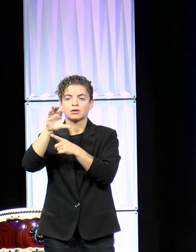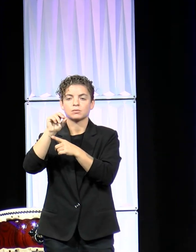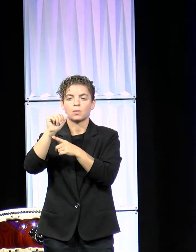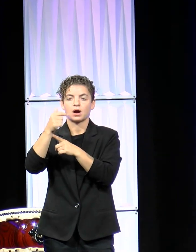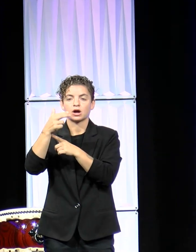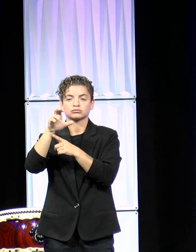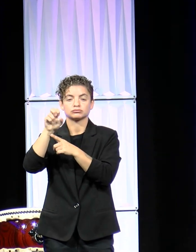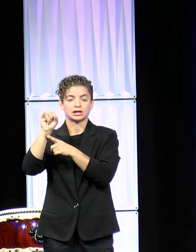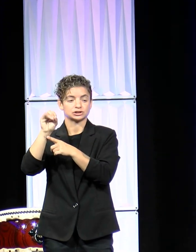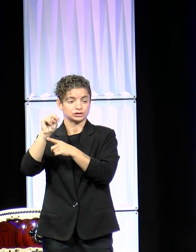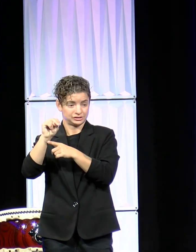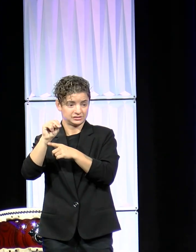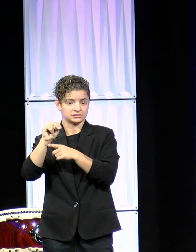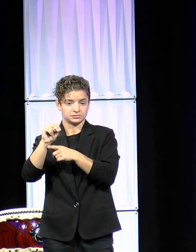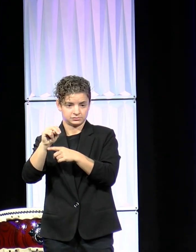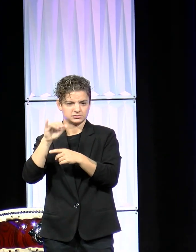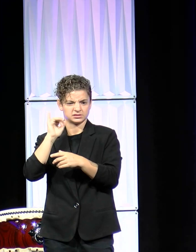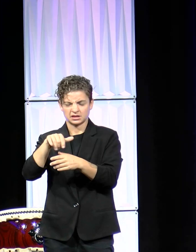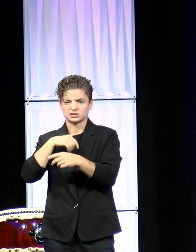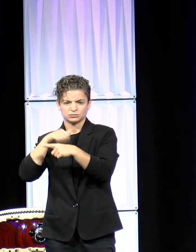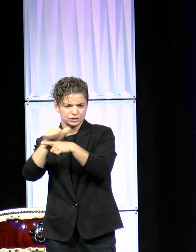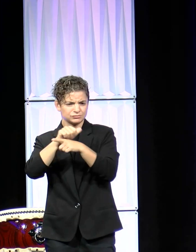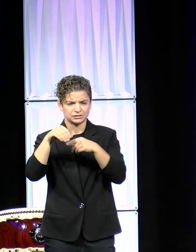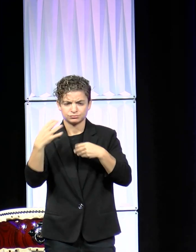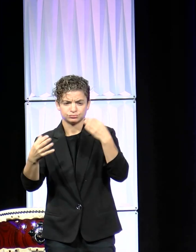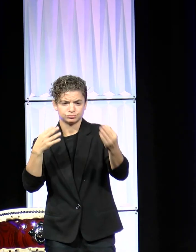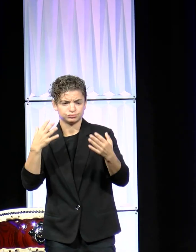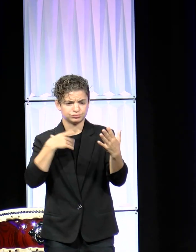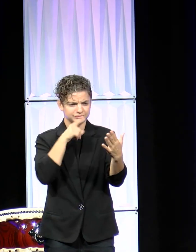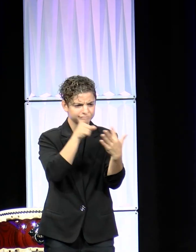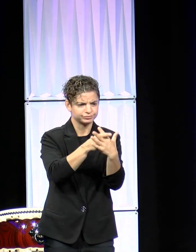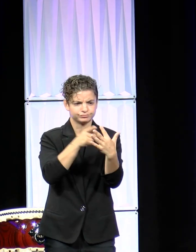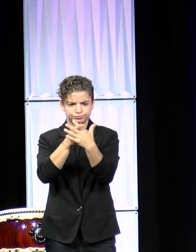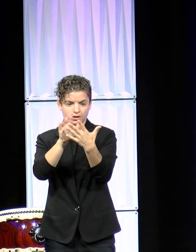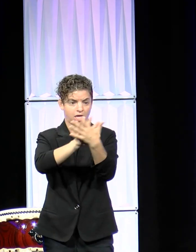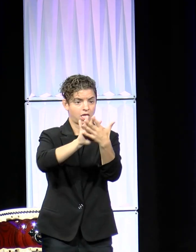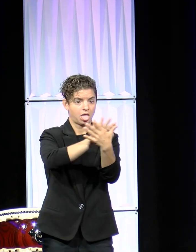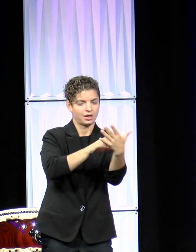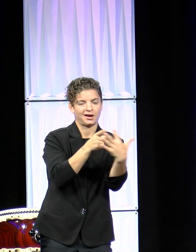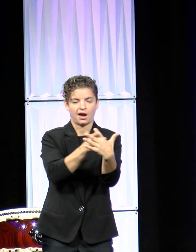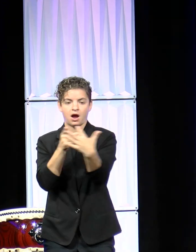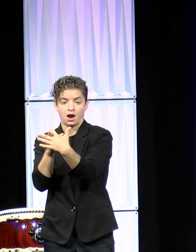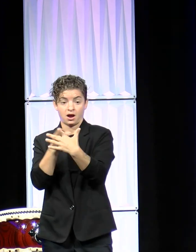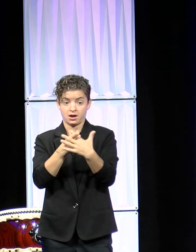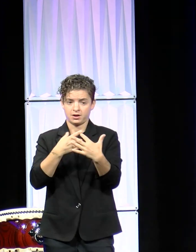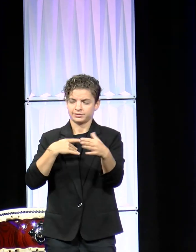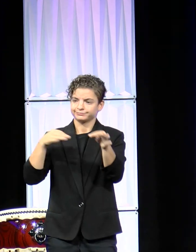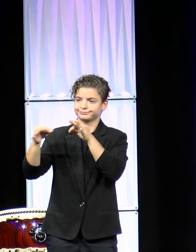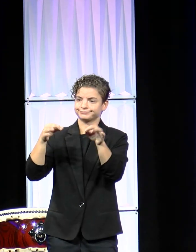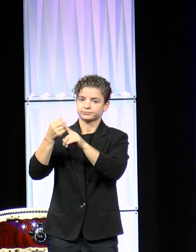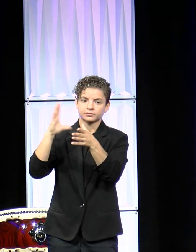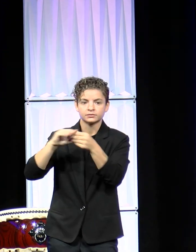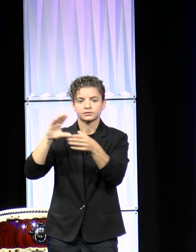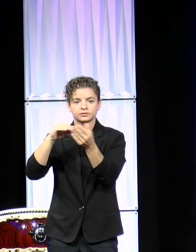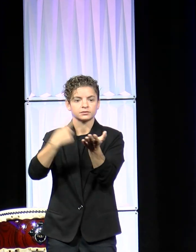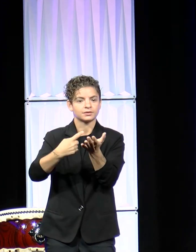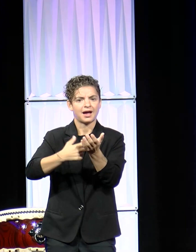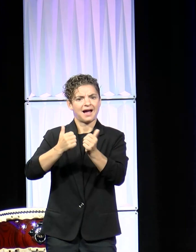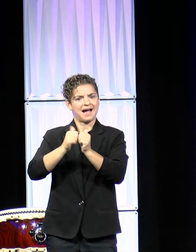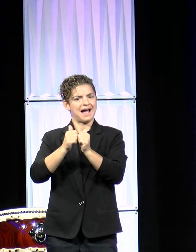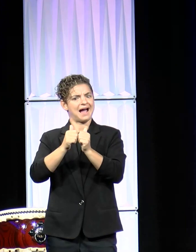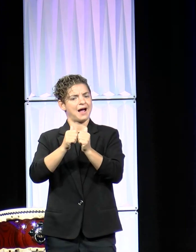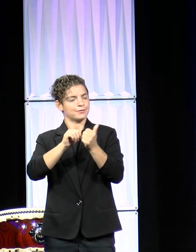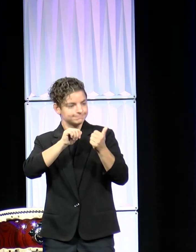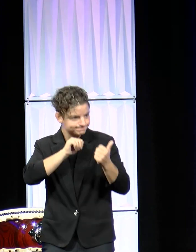school settings to talk about how do you address microaggressions. It's an hour and a half,